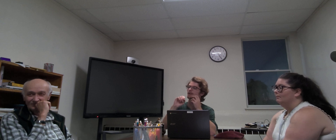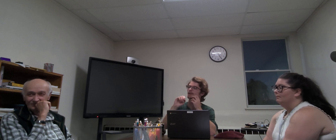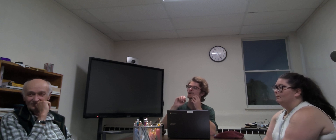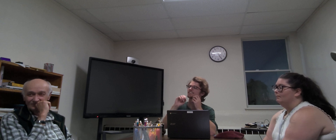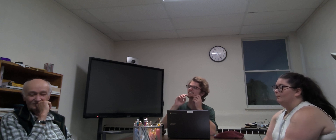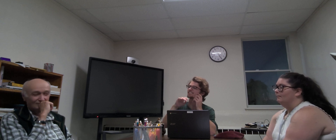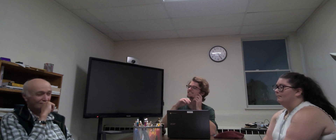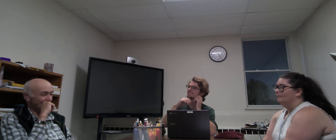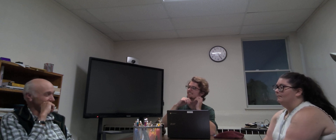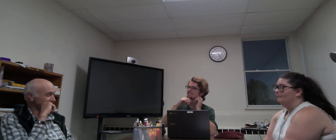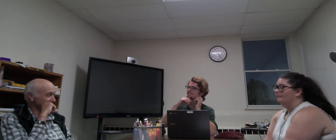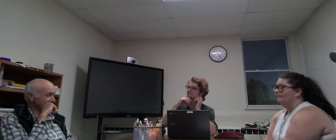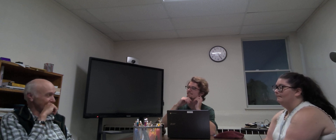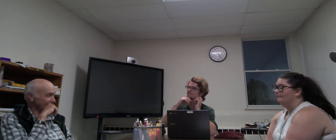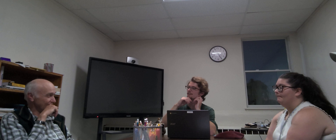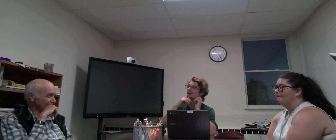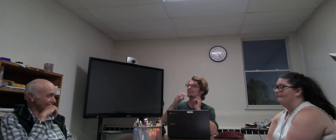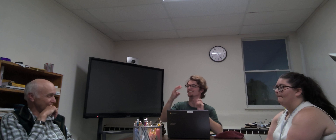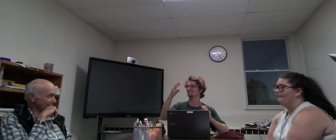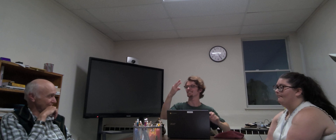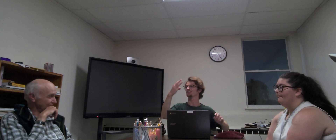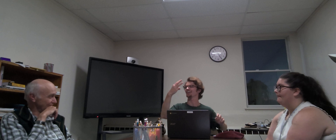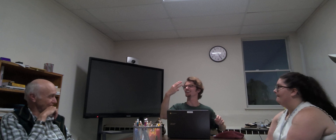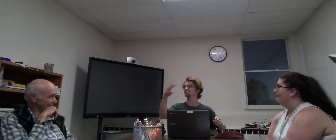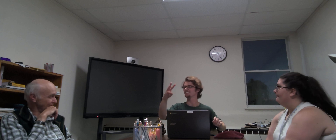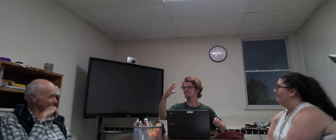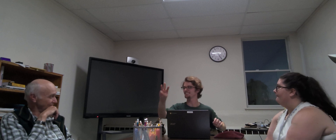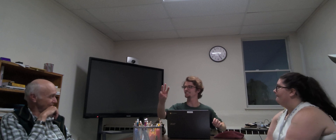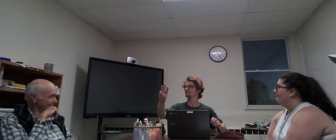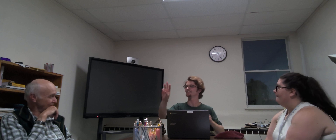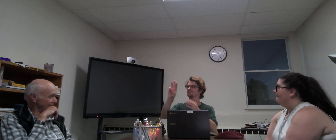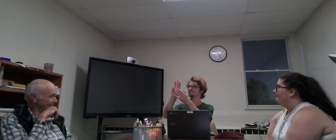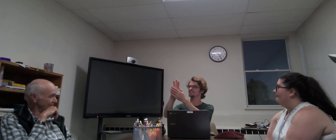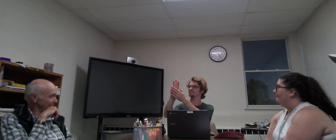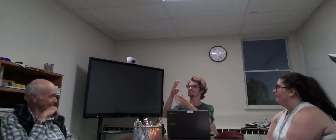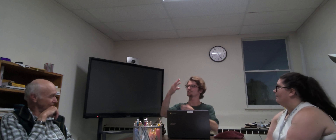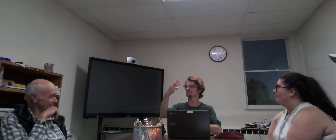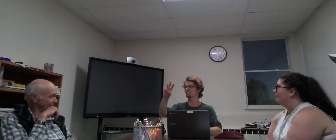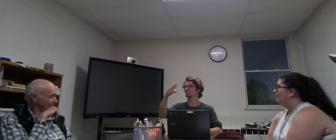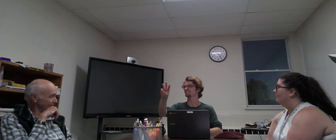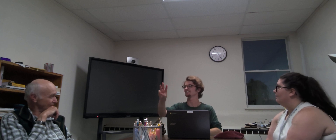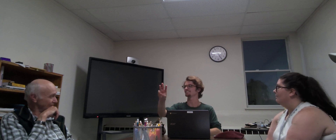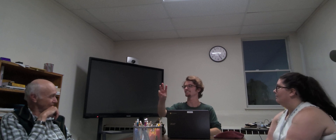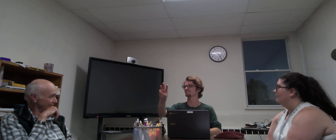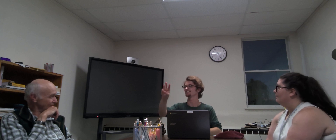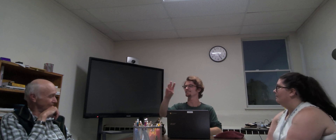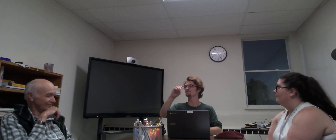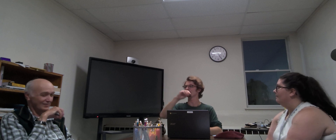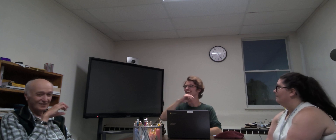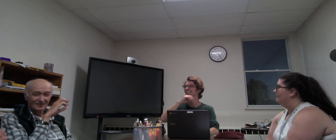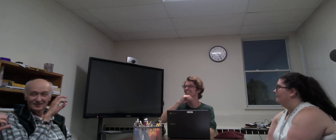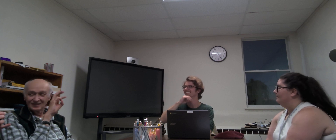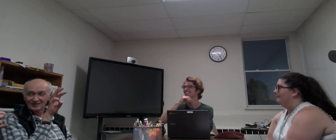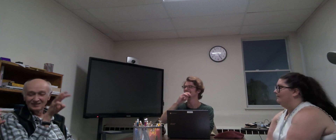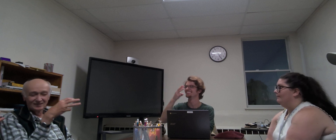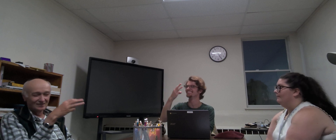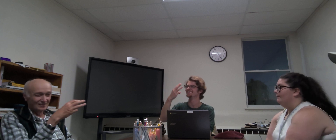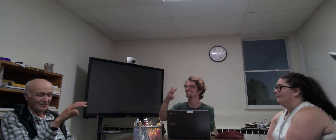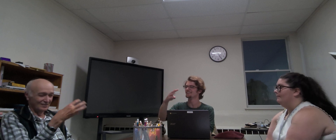Is that 16? Yes. Interesting. Okay. 16 is a 6 shaken. Oh.